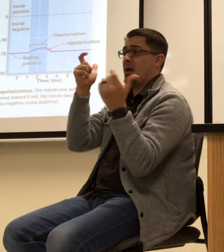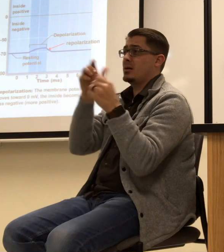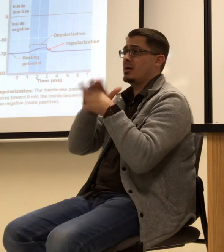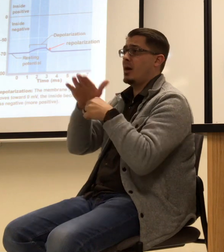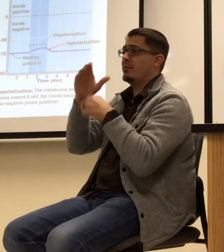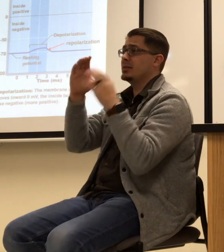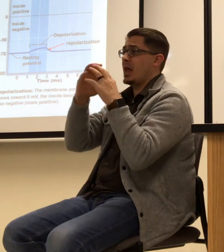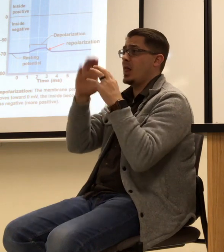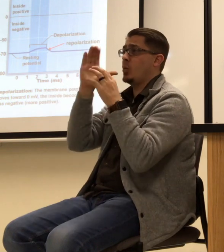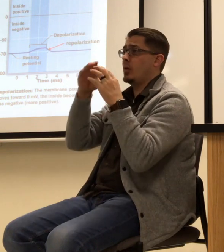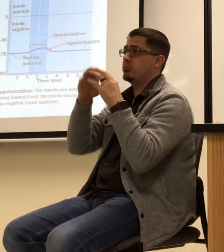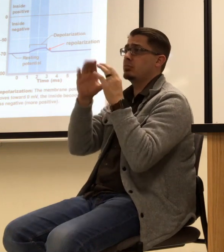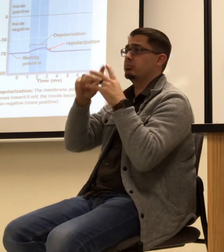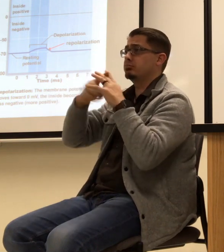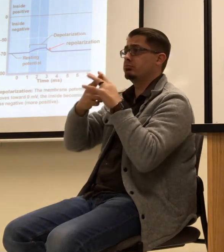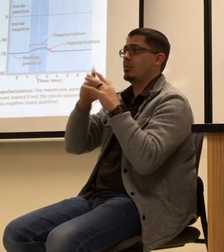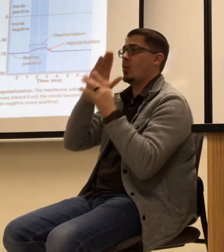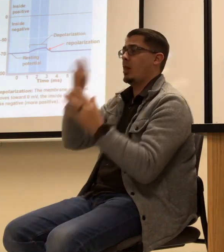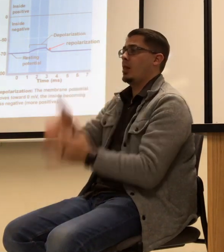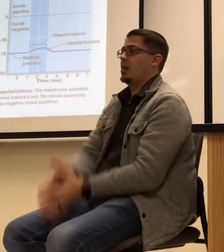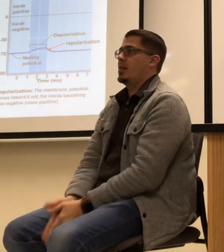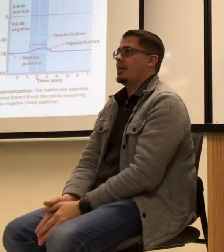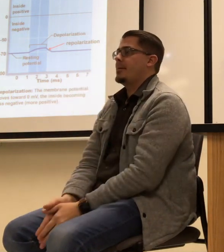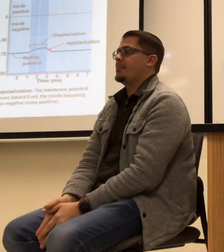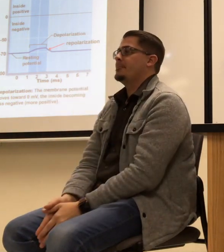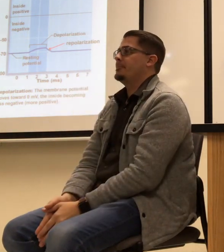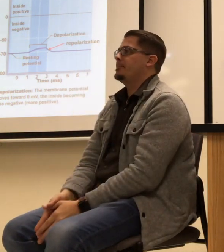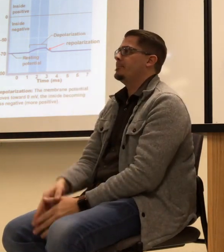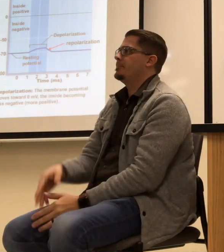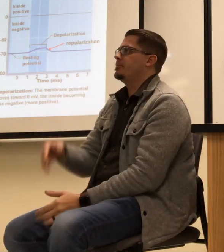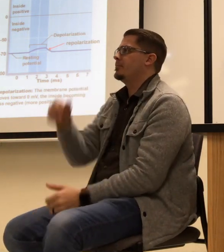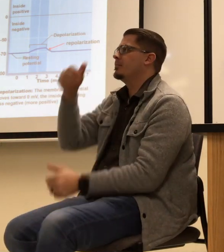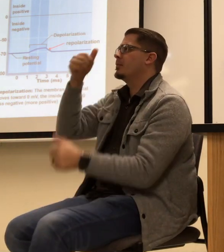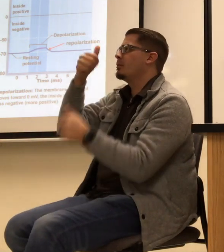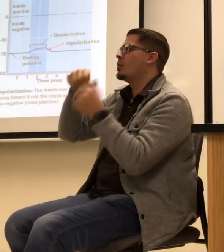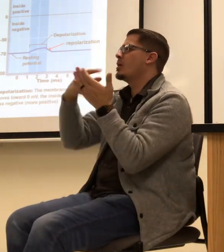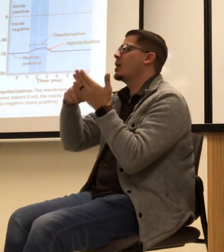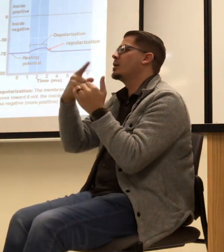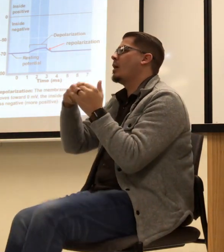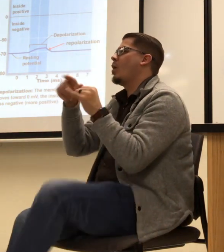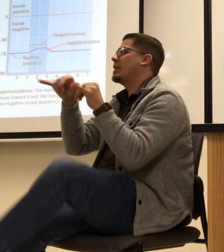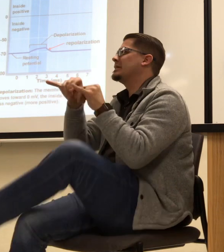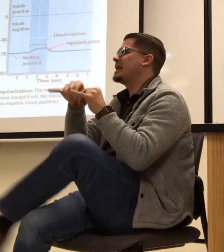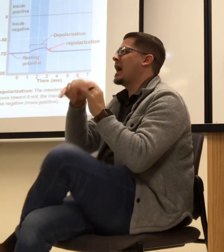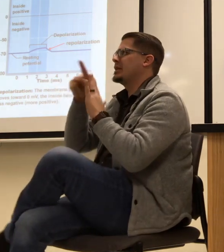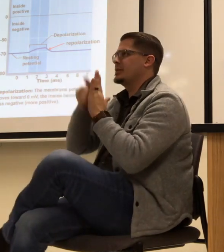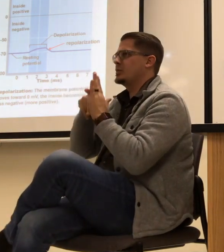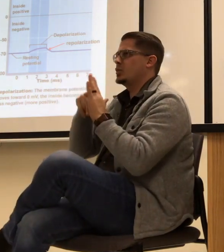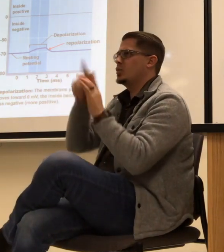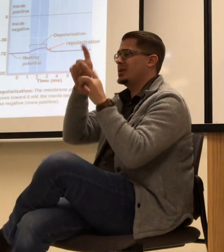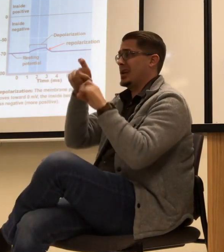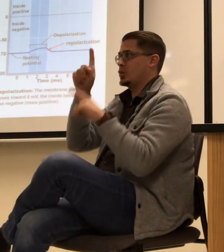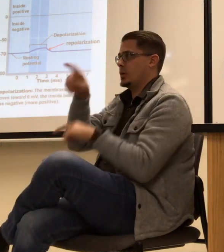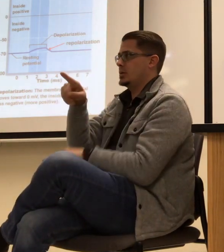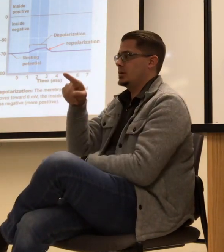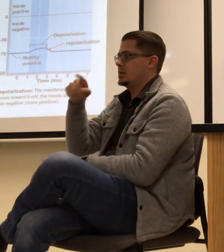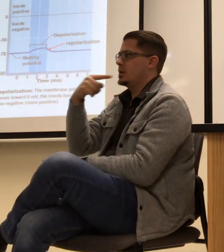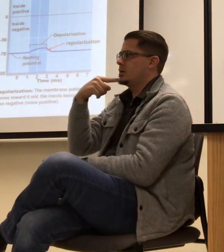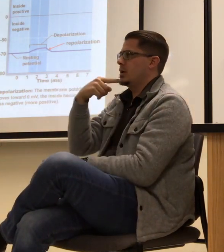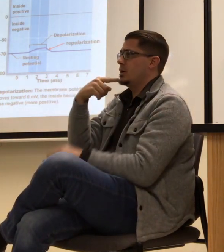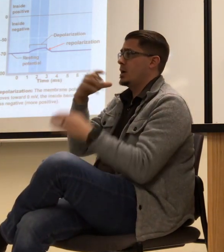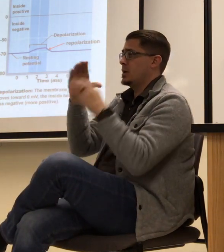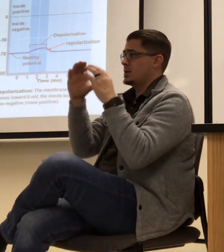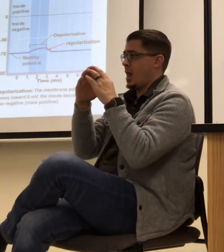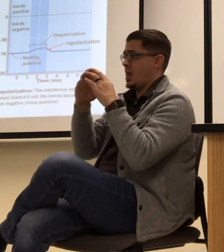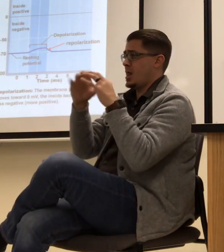will fire. Okay. Remember when I taught the size principle? It was even a test question. I said,